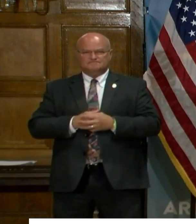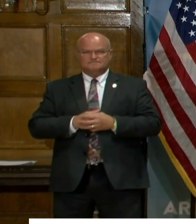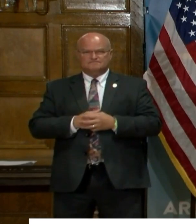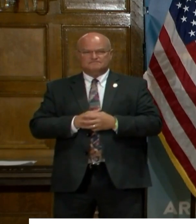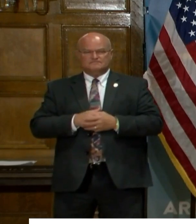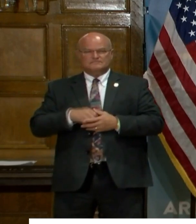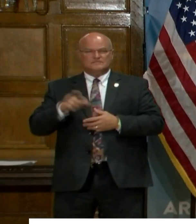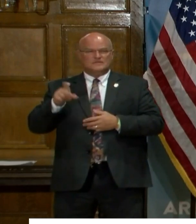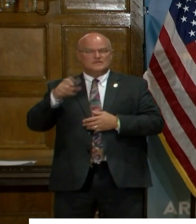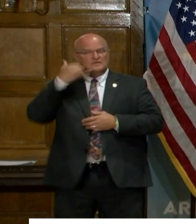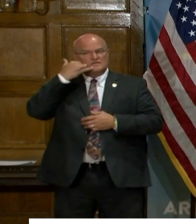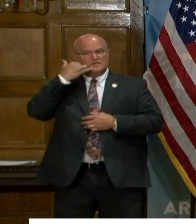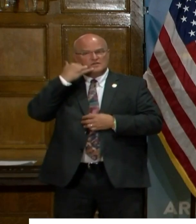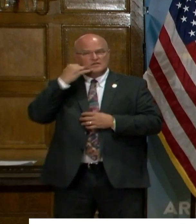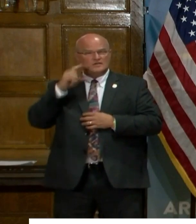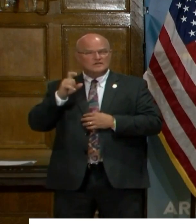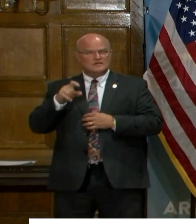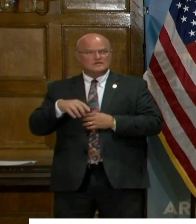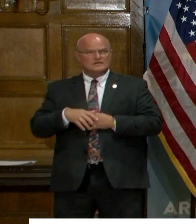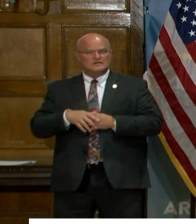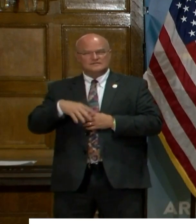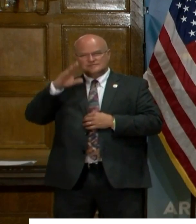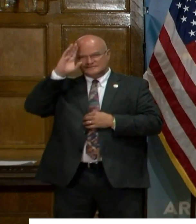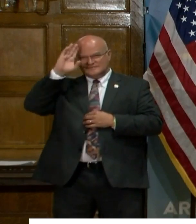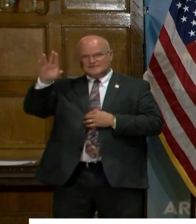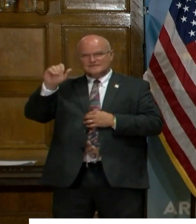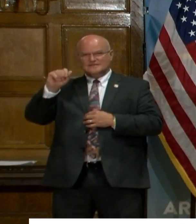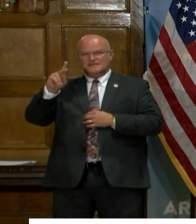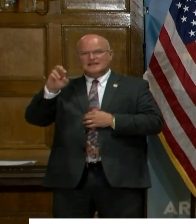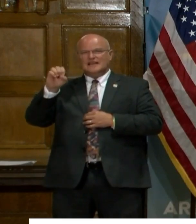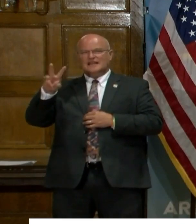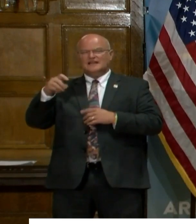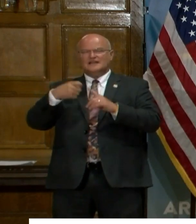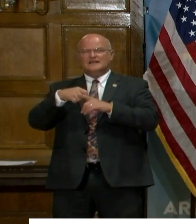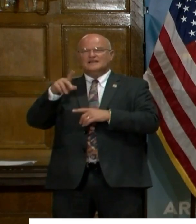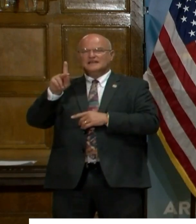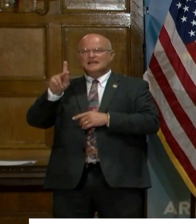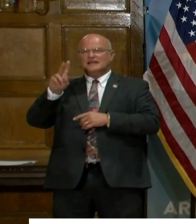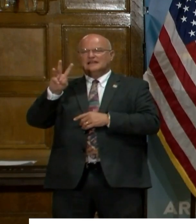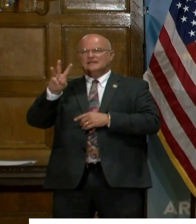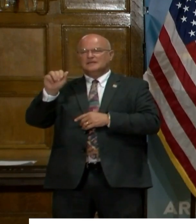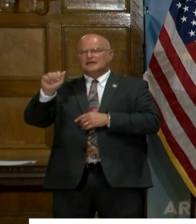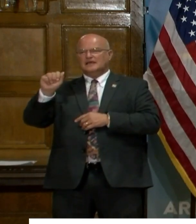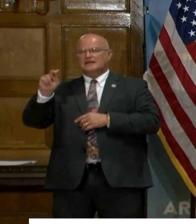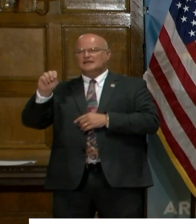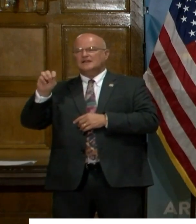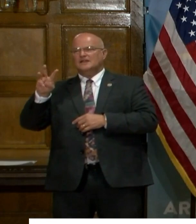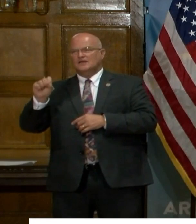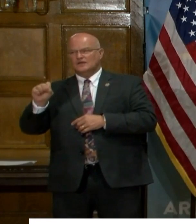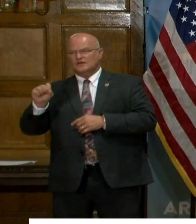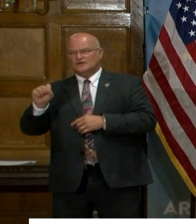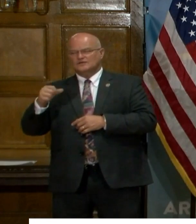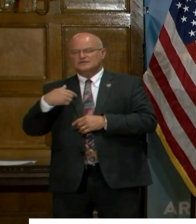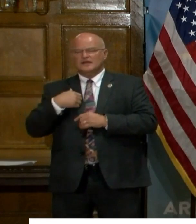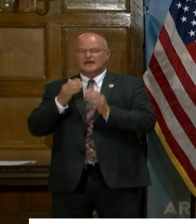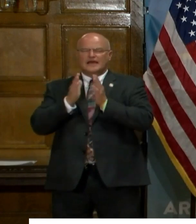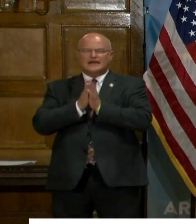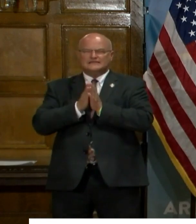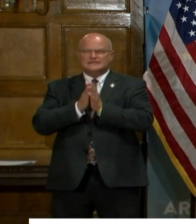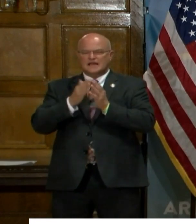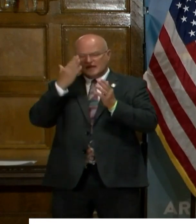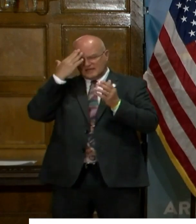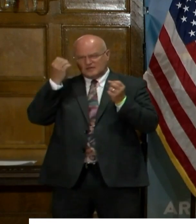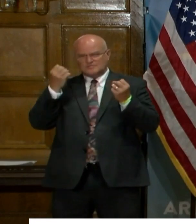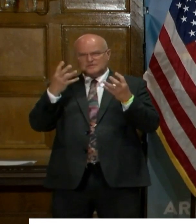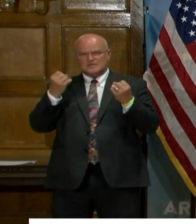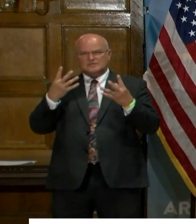All right, is there another question remotely? Hey, Governor, this is Andrew Epperson from KNWA News. I'd like to hear from you and Dr. Smith on this. I know a lot of